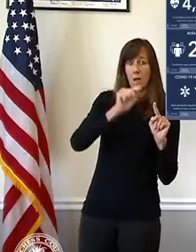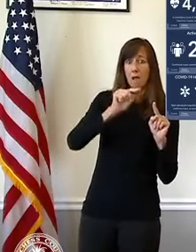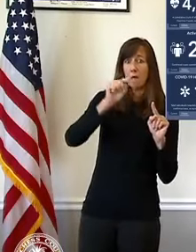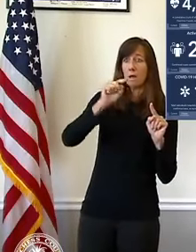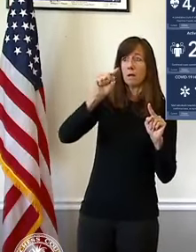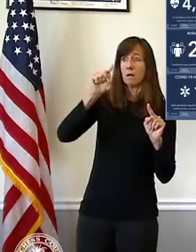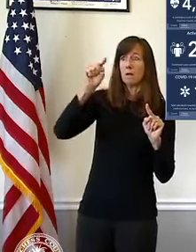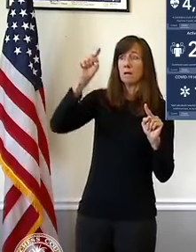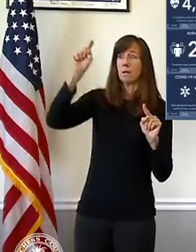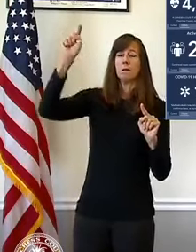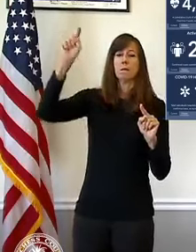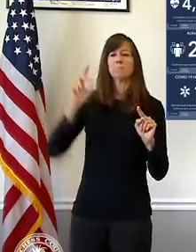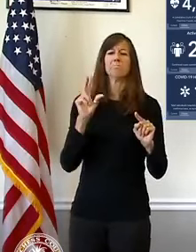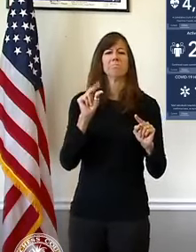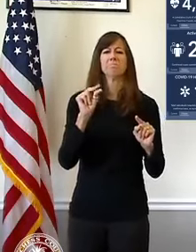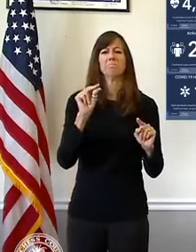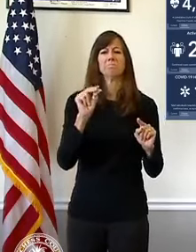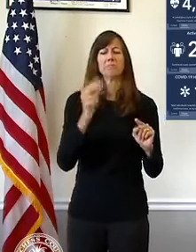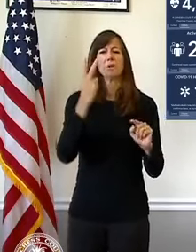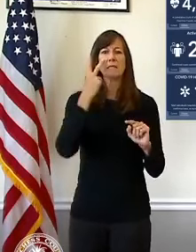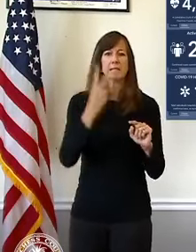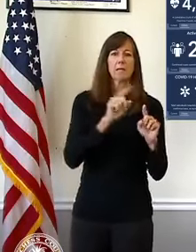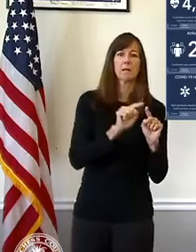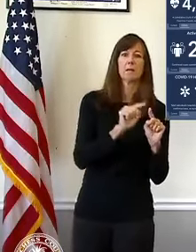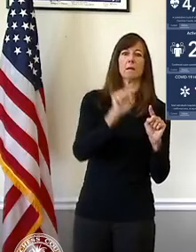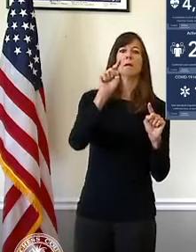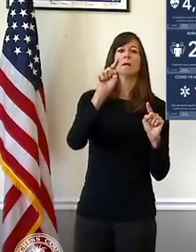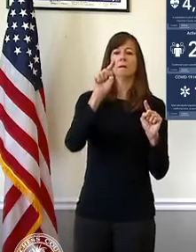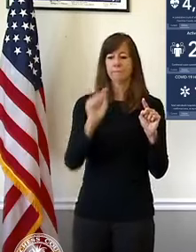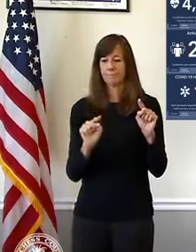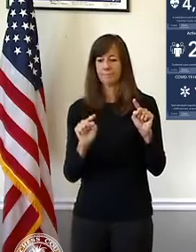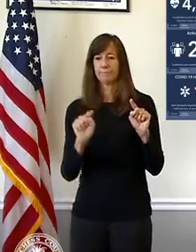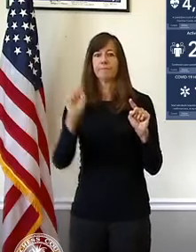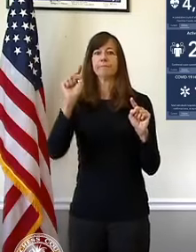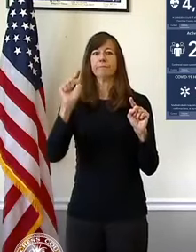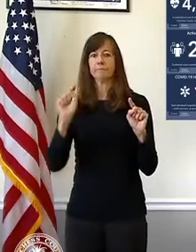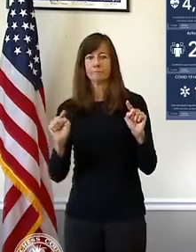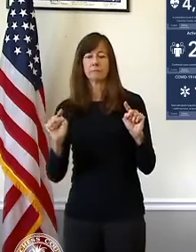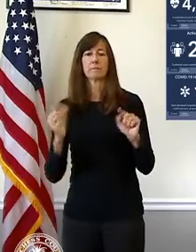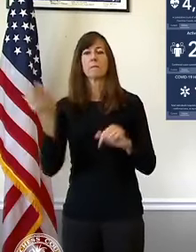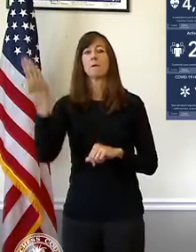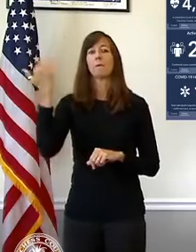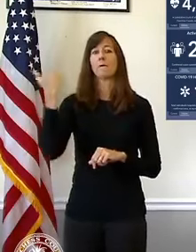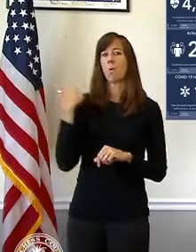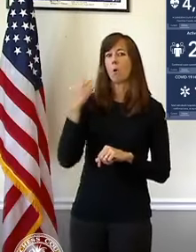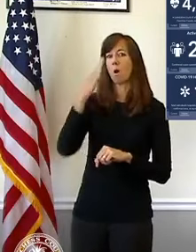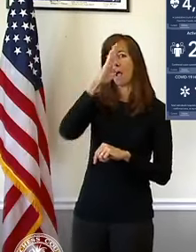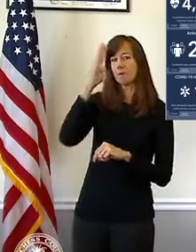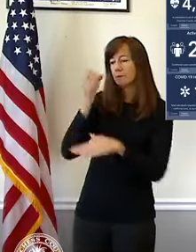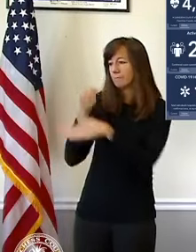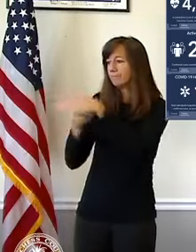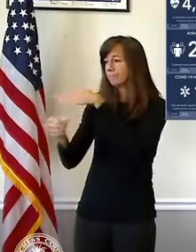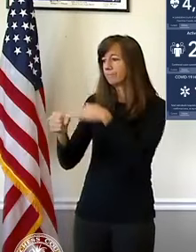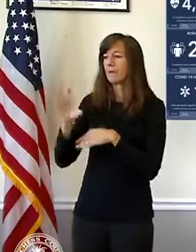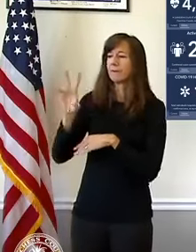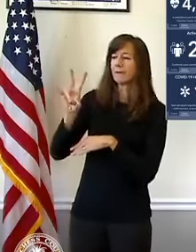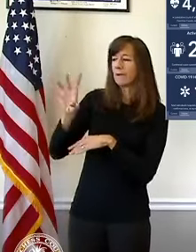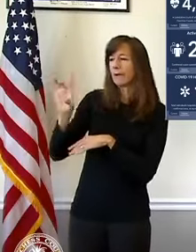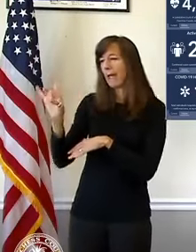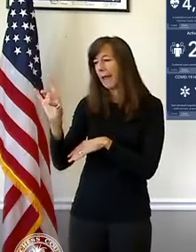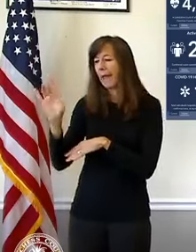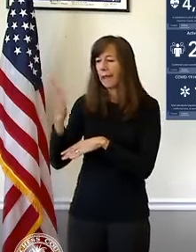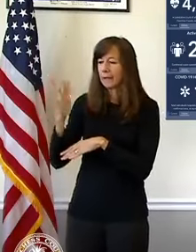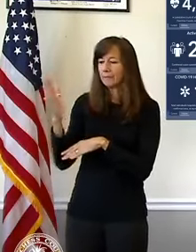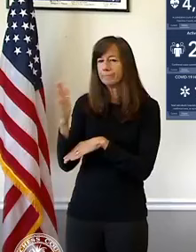increase, decrease. In fact, I think we were down to seven or eight hospitalizations. We're back up to 10. It is likely we come back down again as we